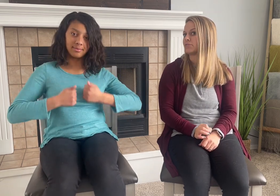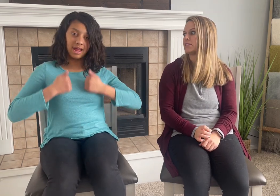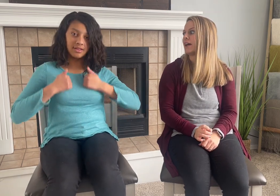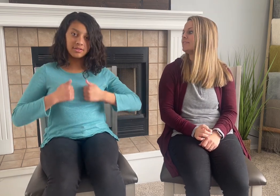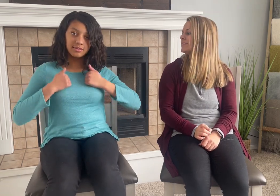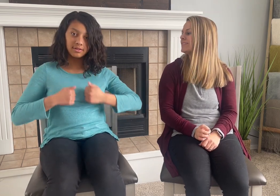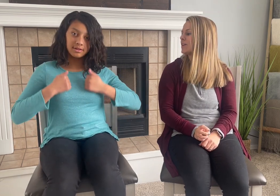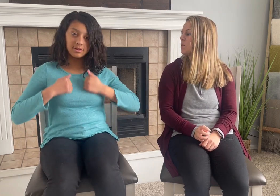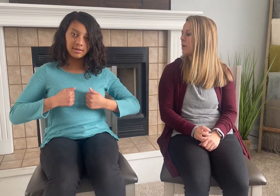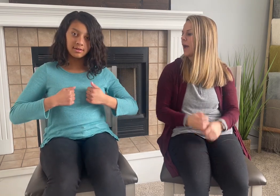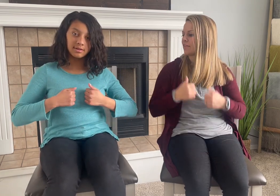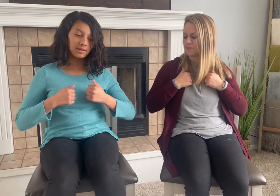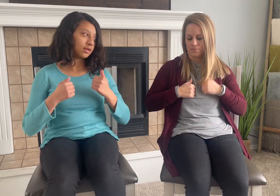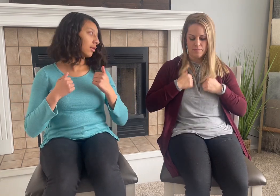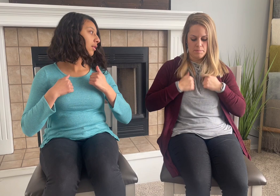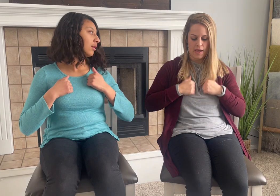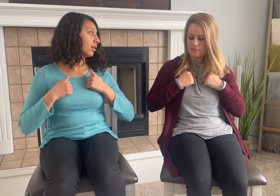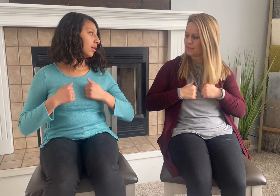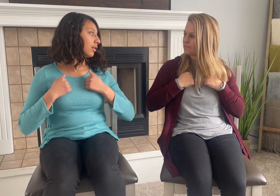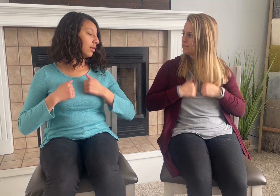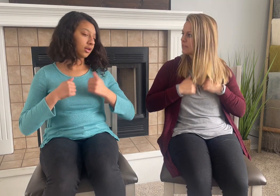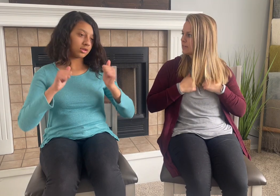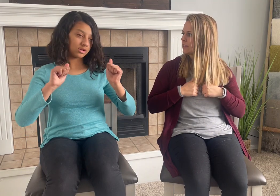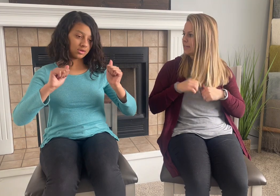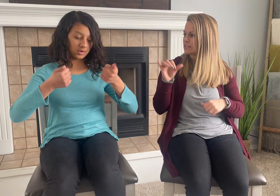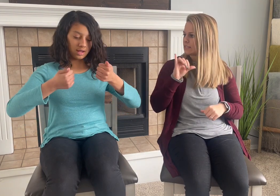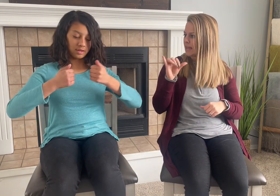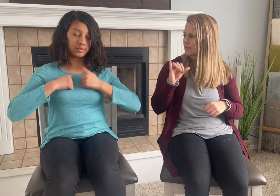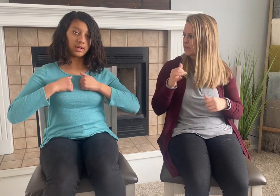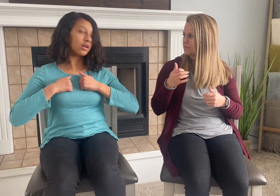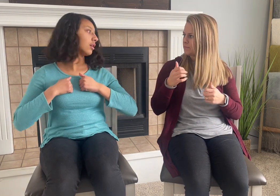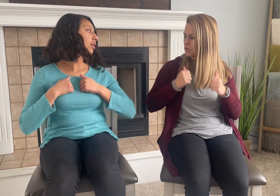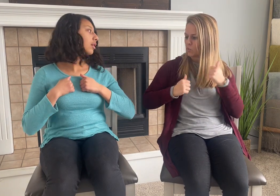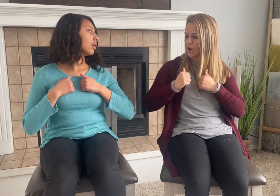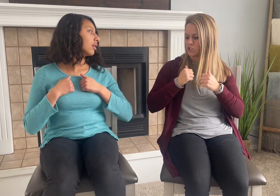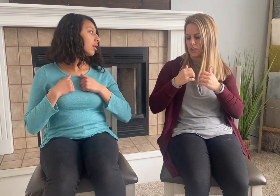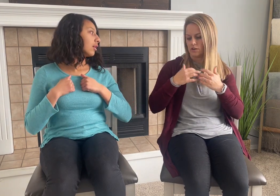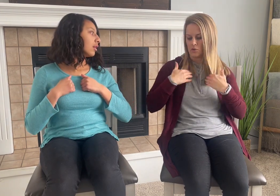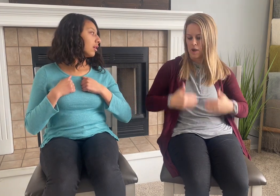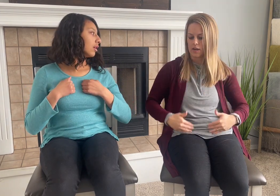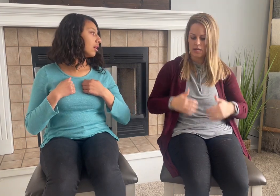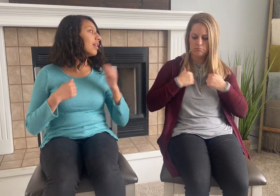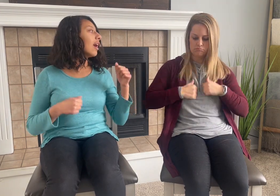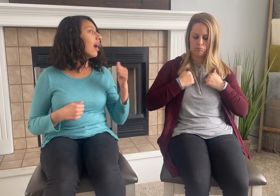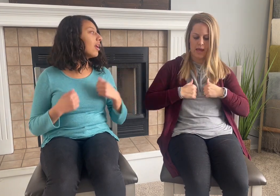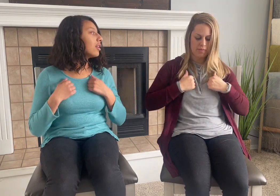different signs. So bath. Bath. And it's like washing your body. Yeah.